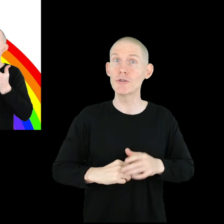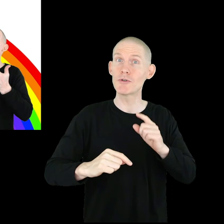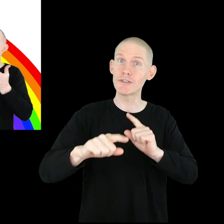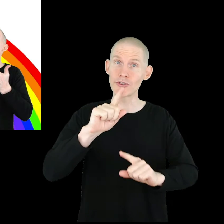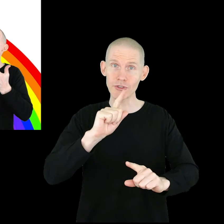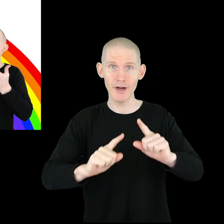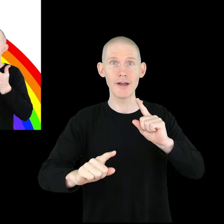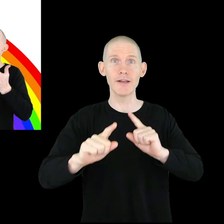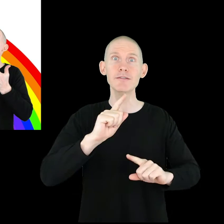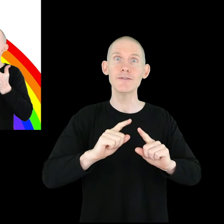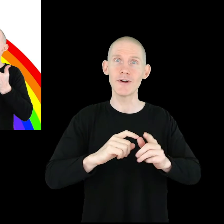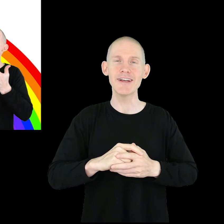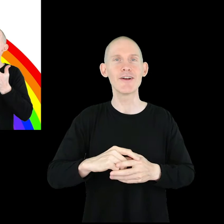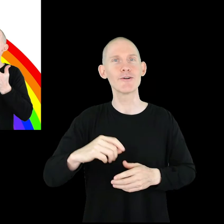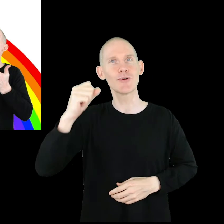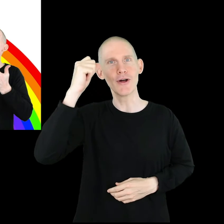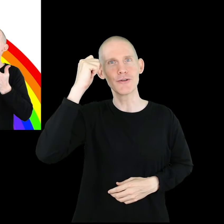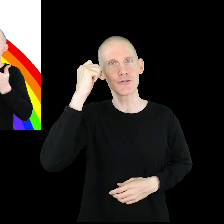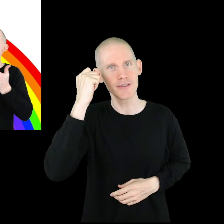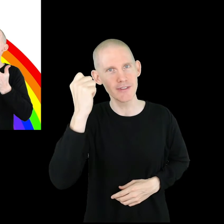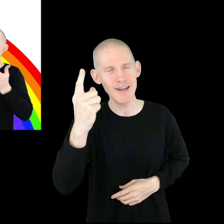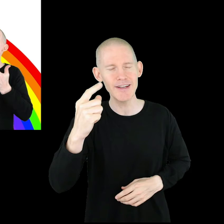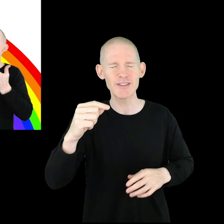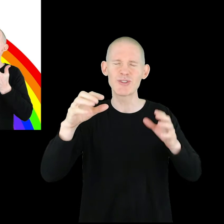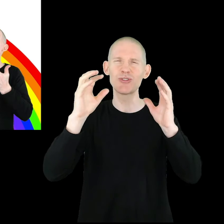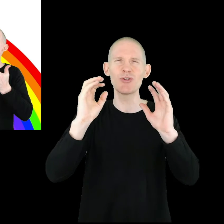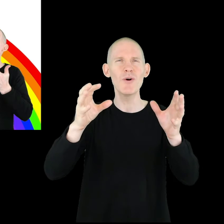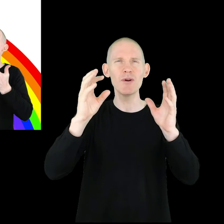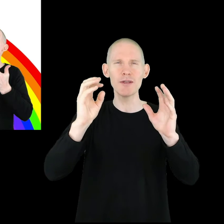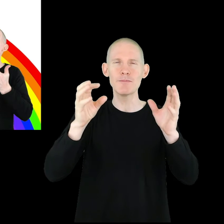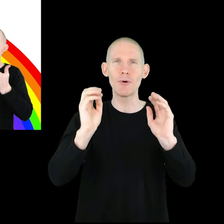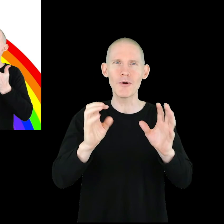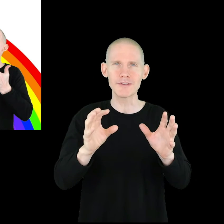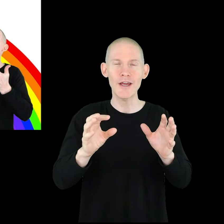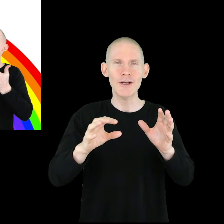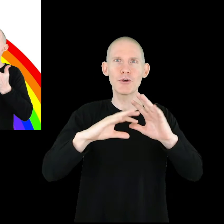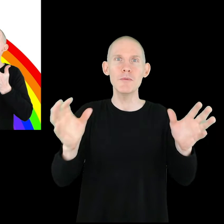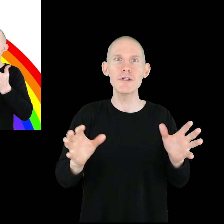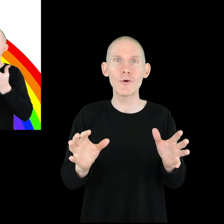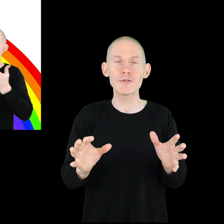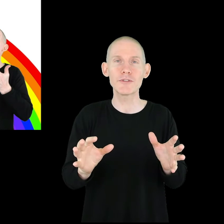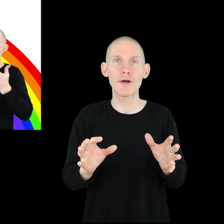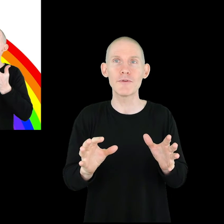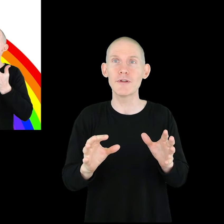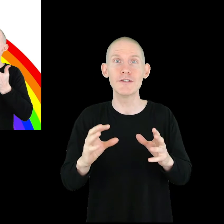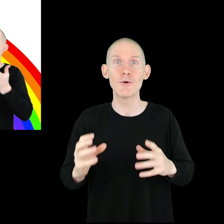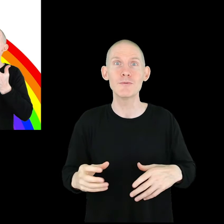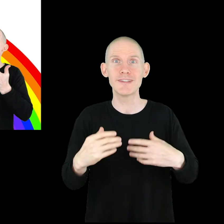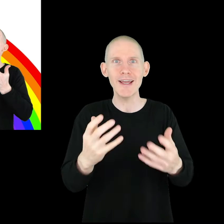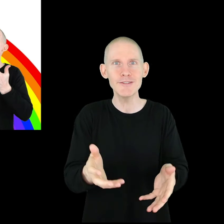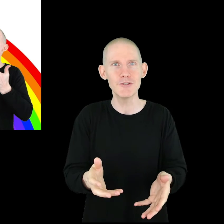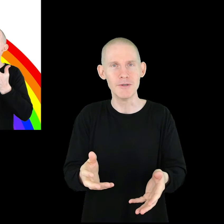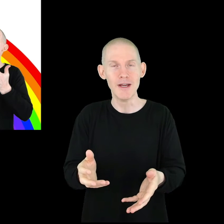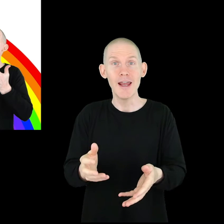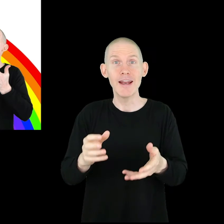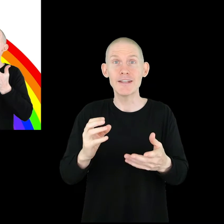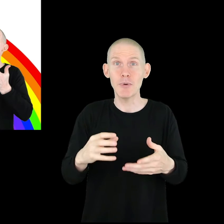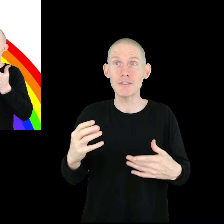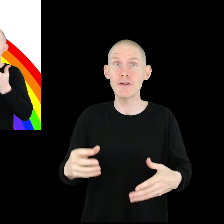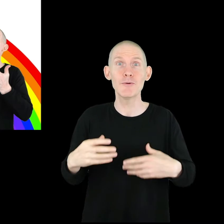can sign, right? And also understand. So important. So many courses out there, they don't test you. And especially they don't